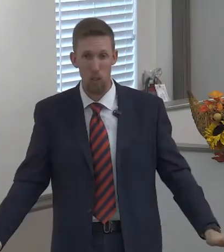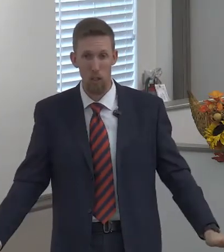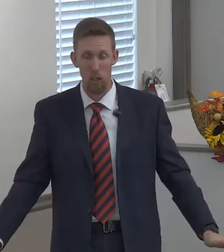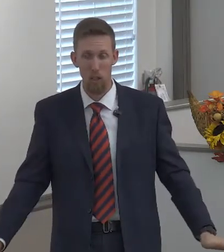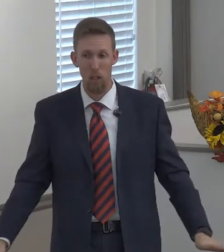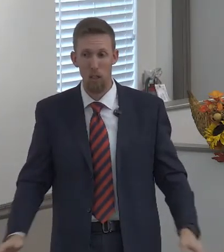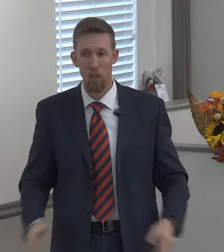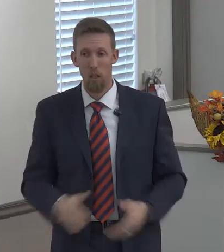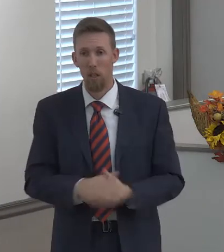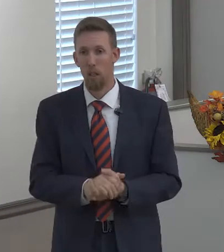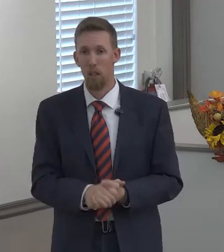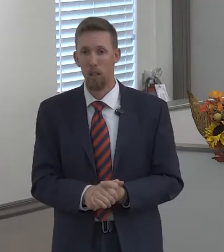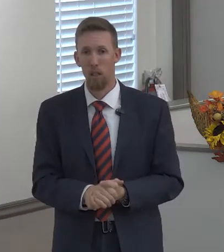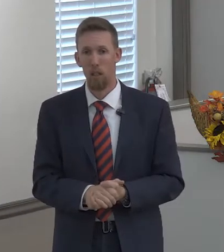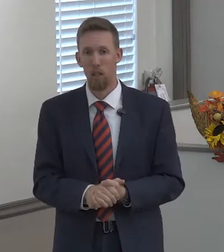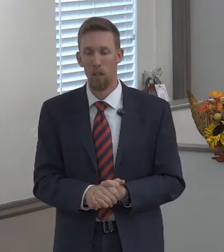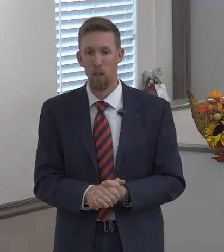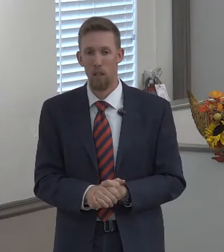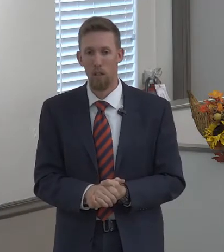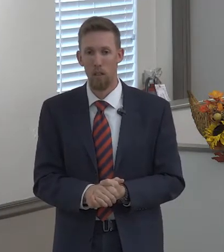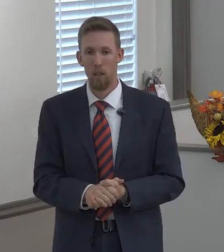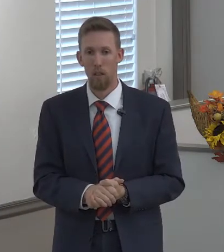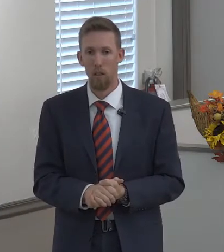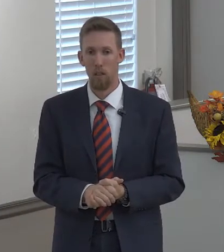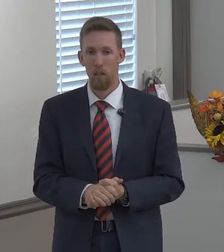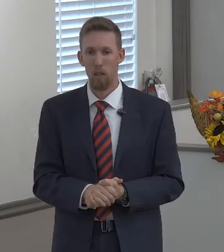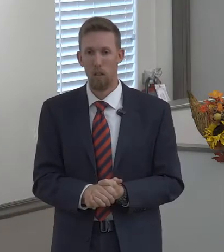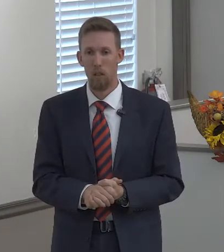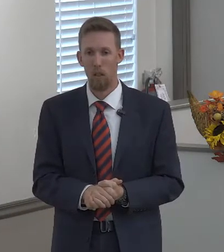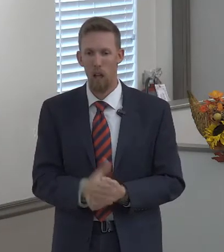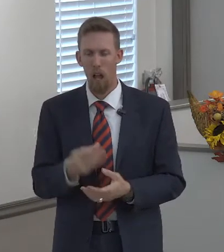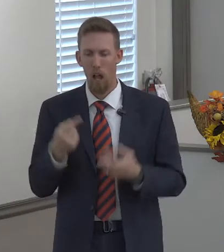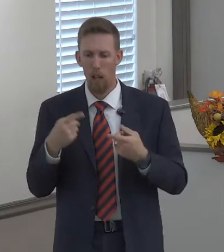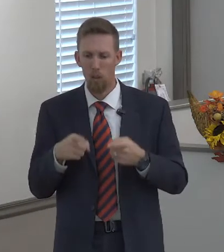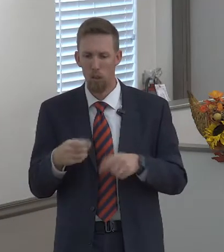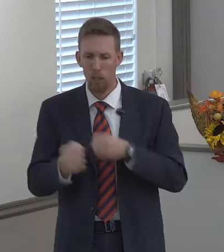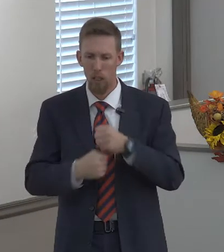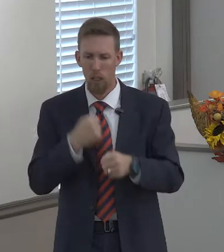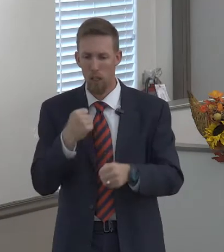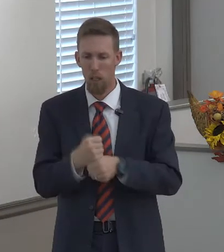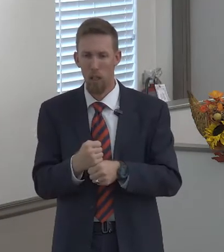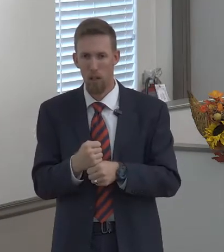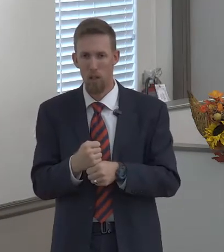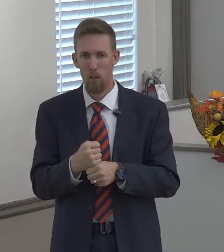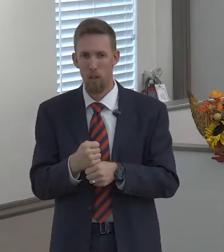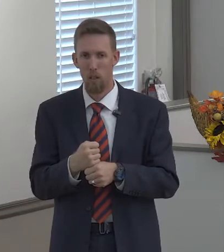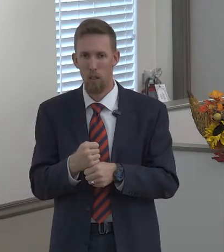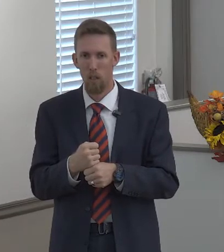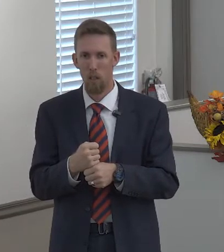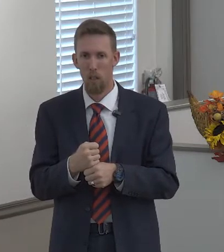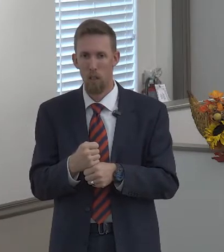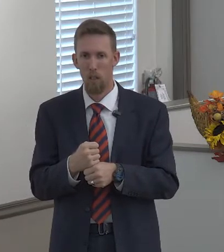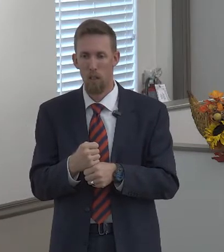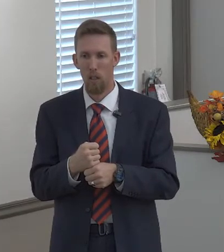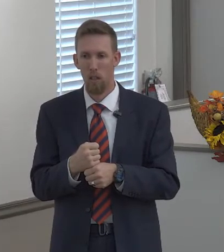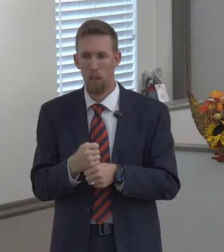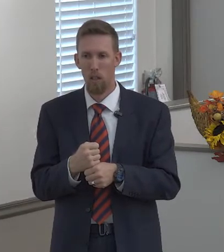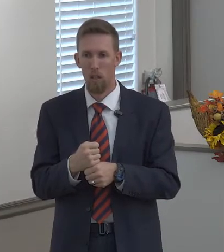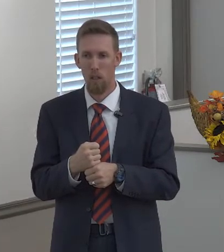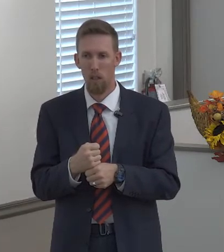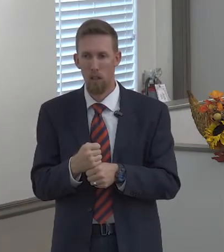I'm standing up here, and I know it sounds a little self-serving to say, well, Elmwood's a great church, but I think it is, because it's filled with great people.